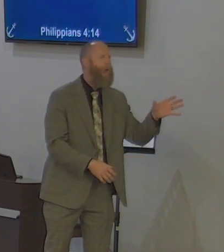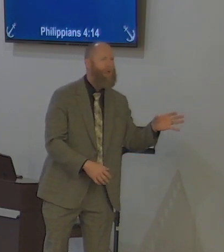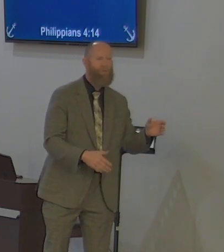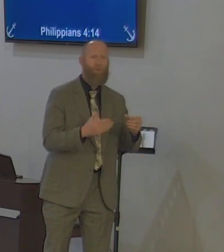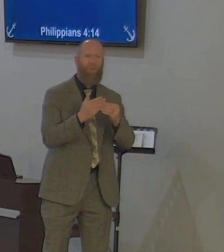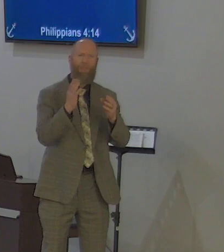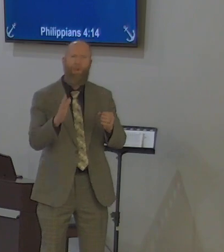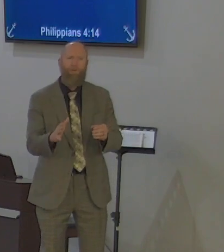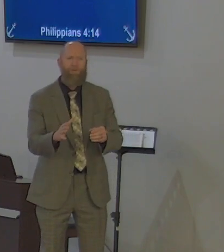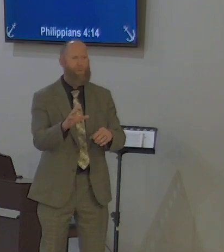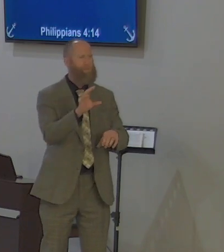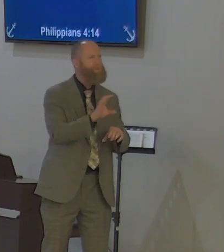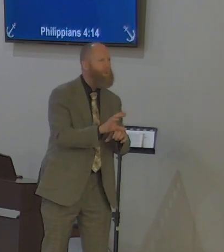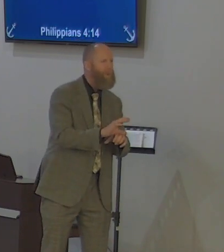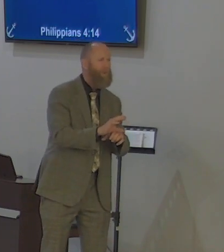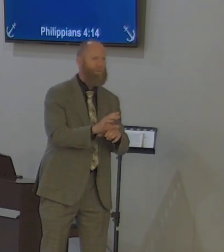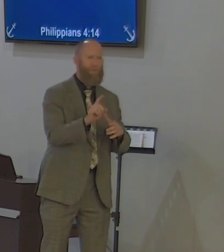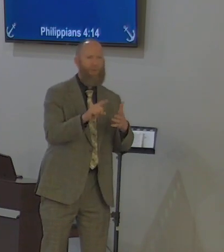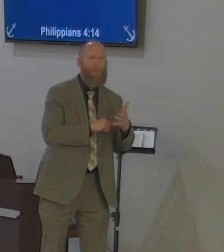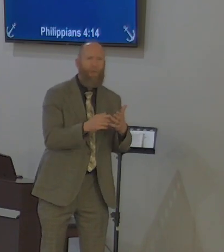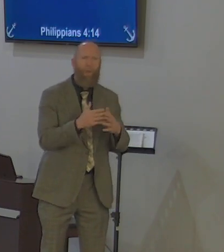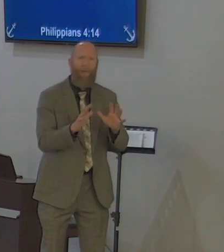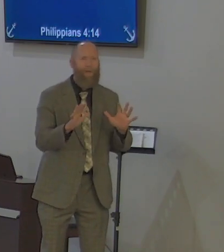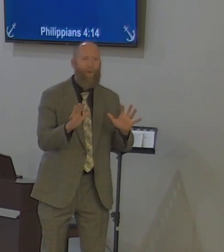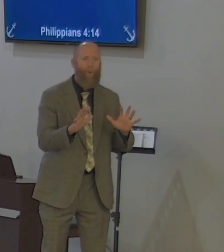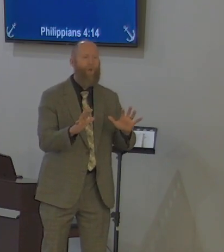life as they follow him.